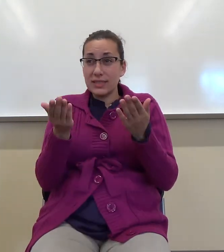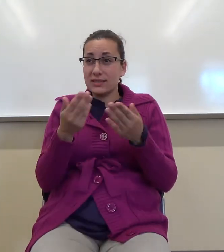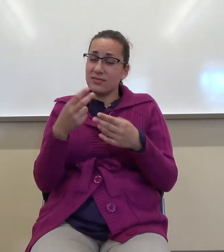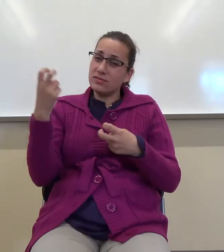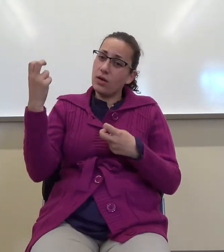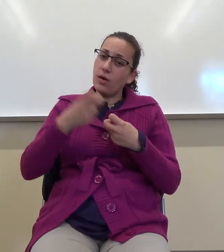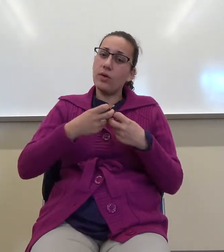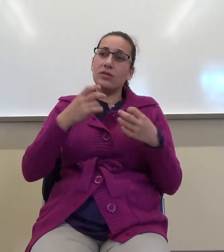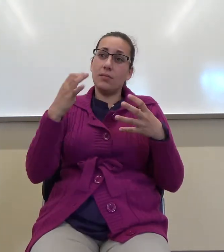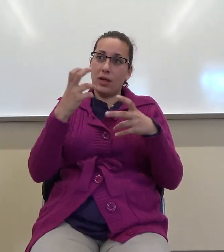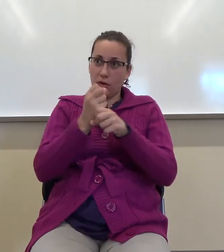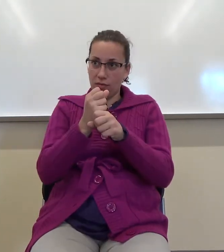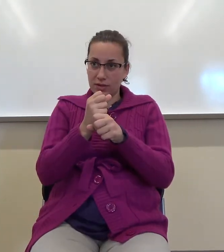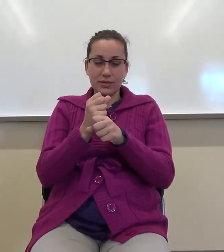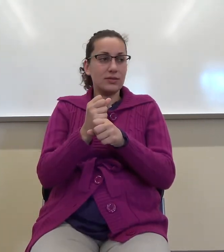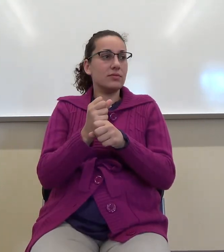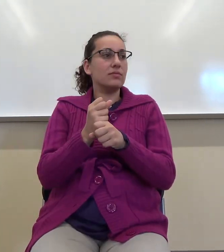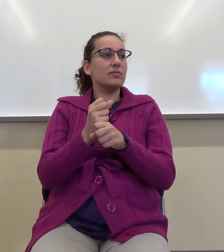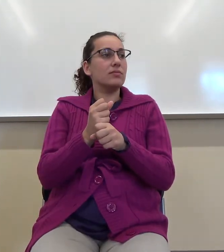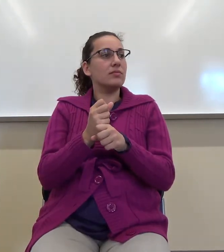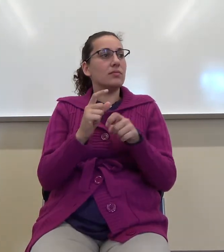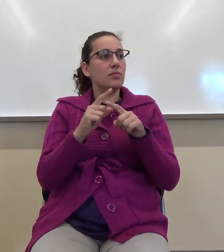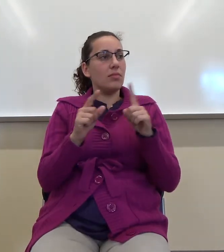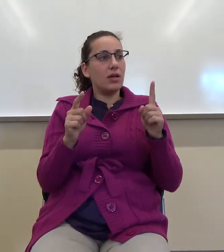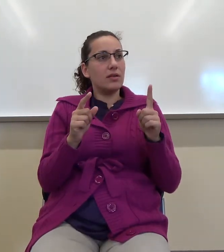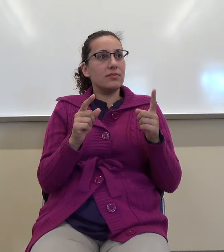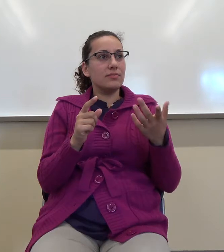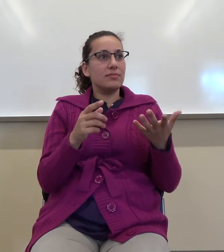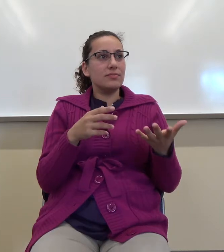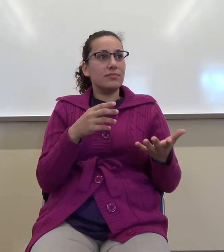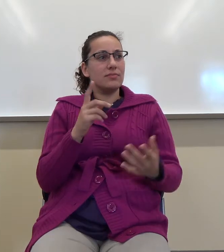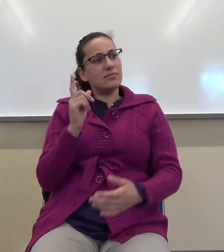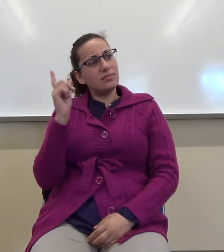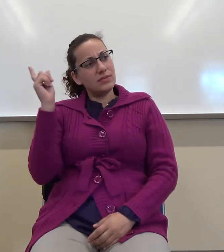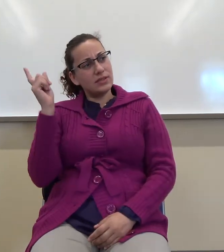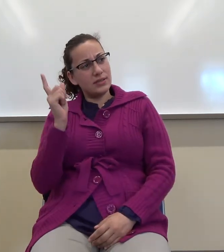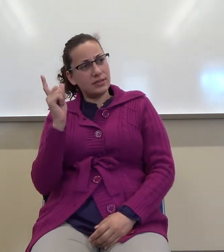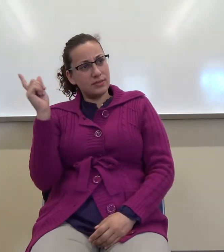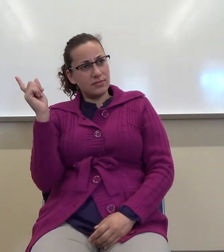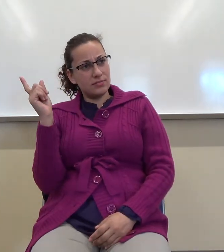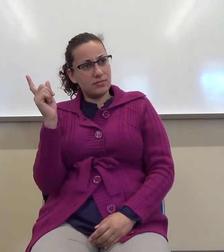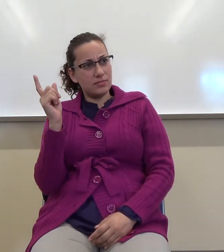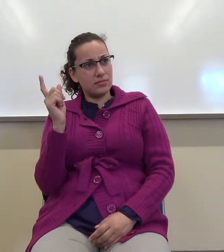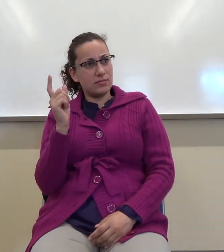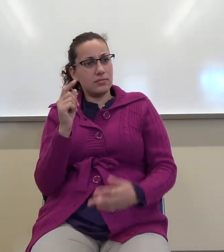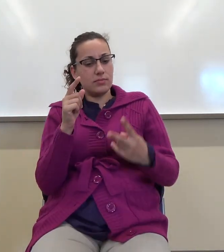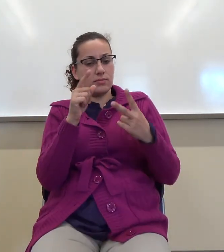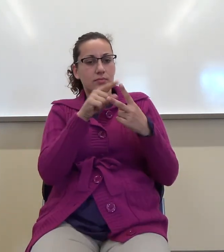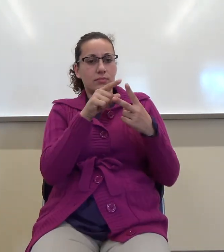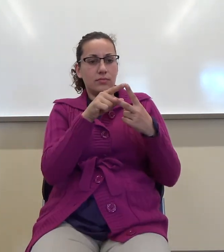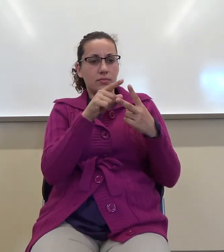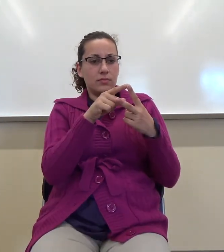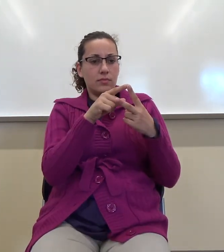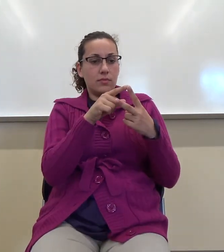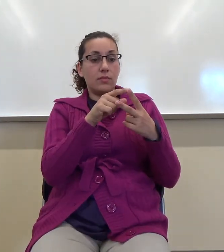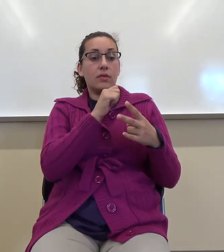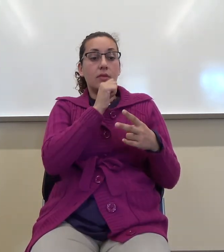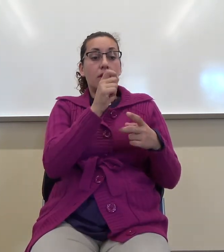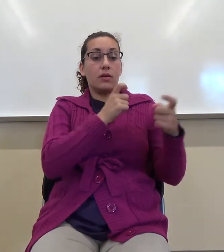paraphrase. Some things you're going to have to just use, but these can be uncontrolled hunting or fishing, too much hunting and fishing. You can't